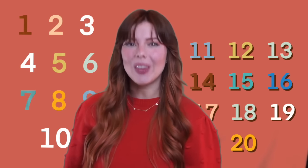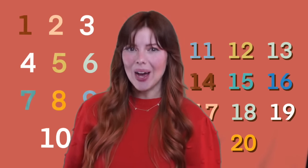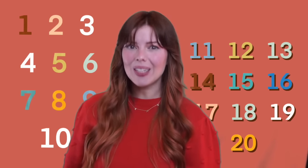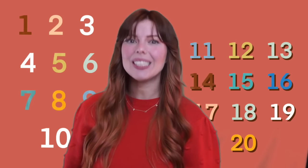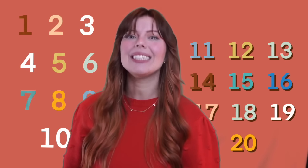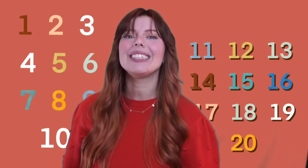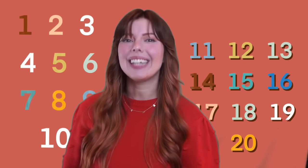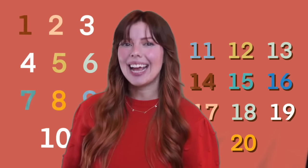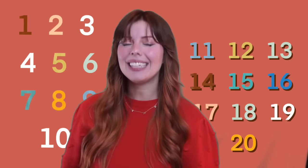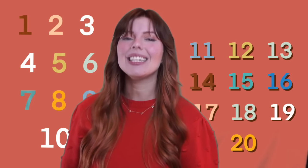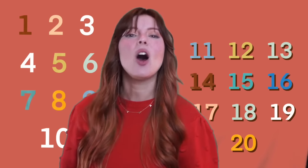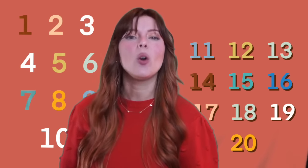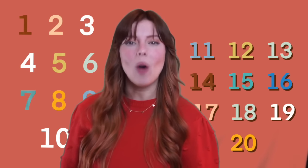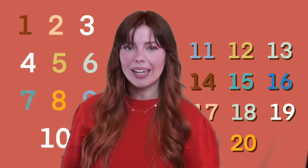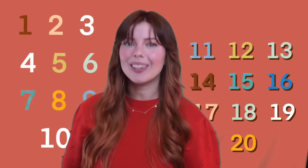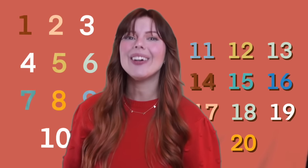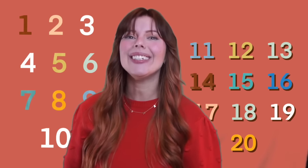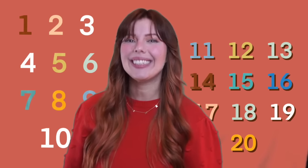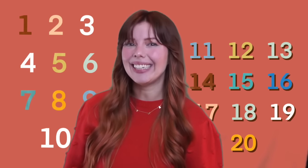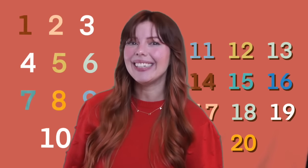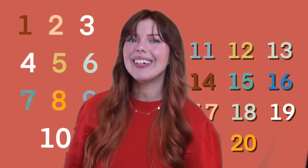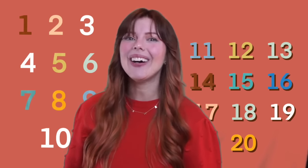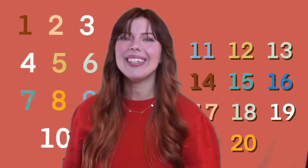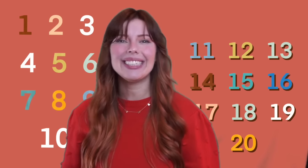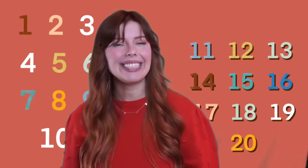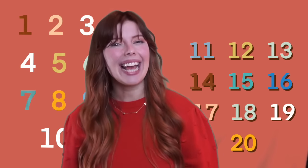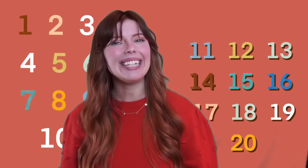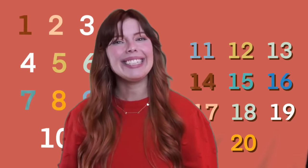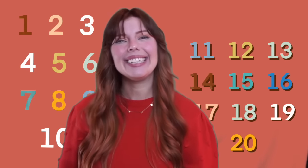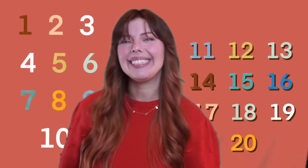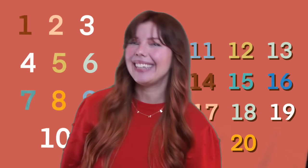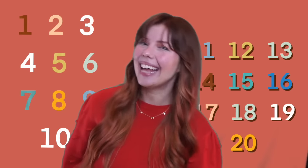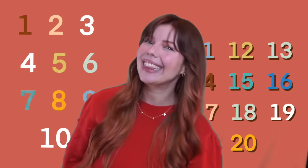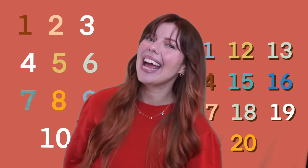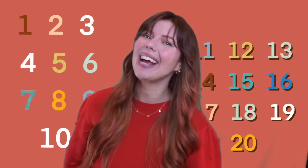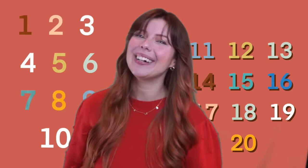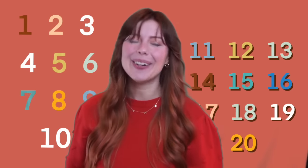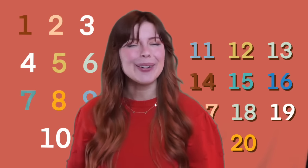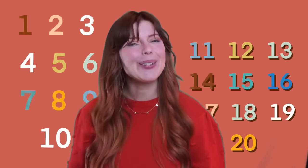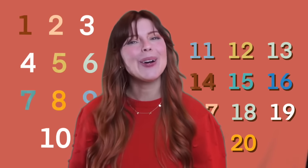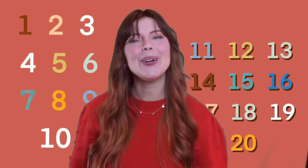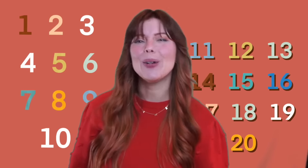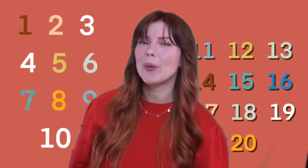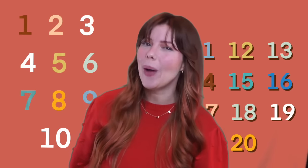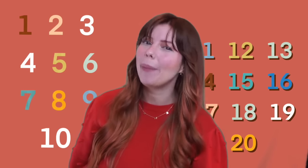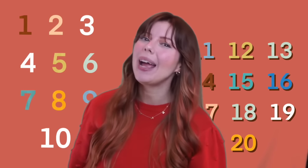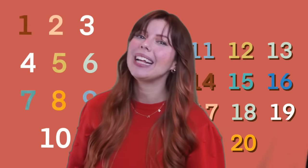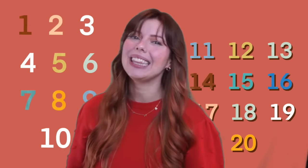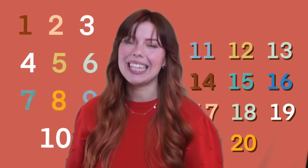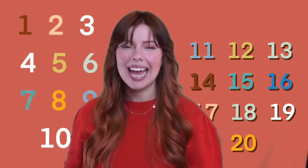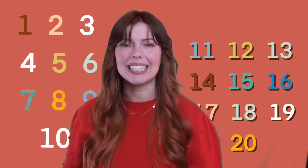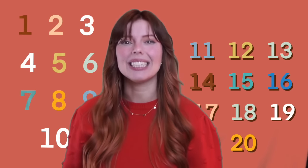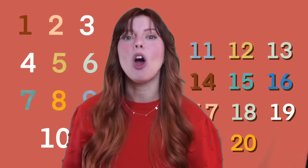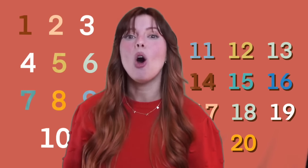dos, tres, cuatro, cinco, seis, siete, ocho, nueve, diez,